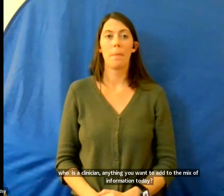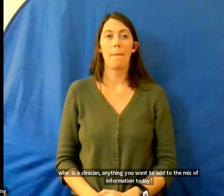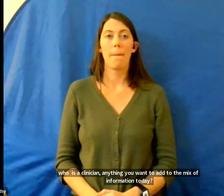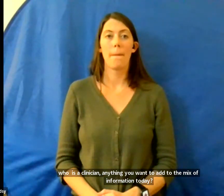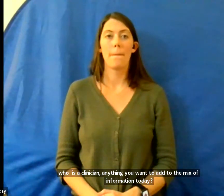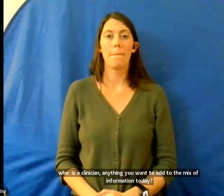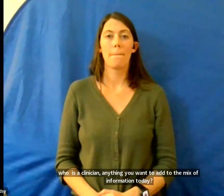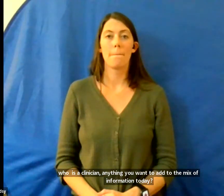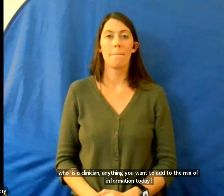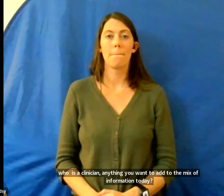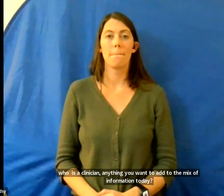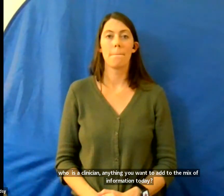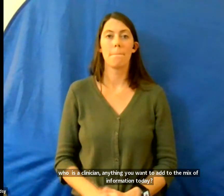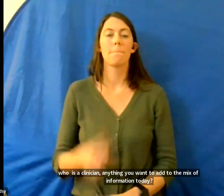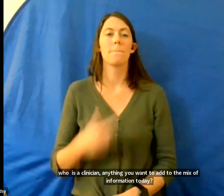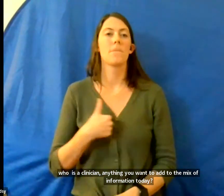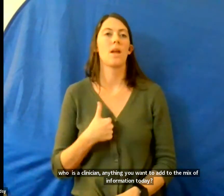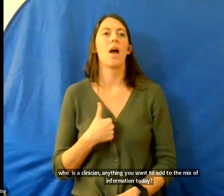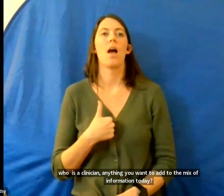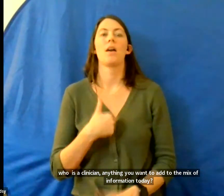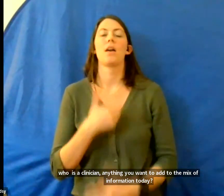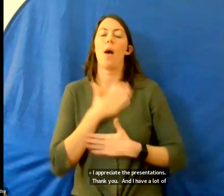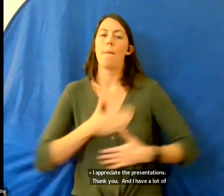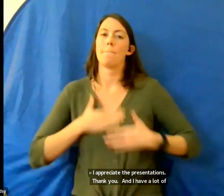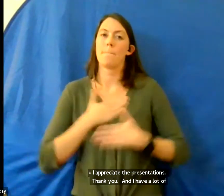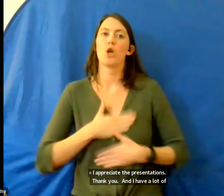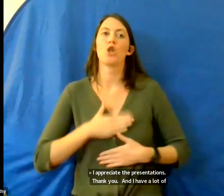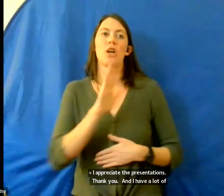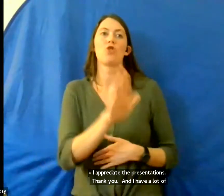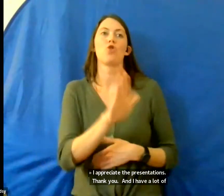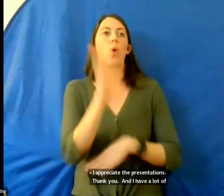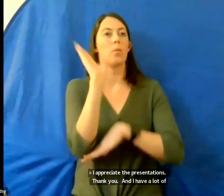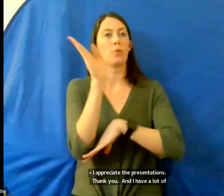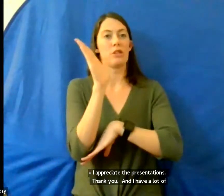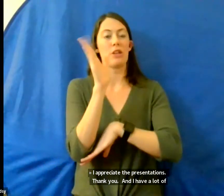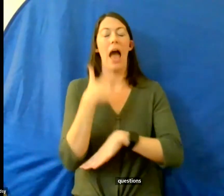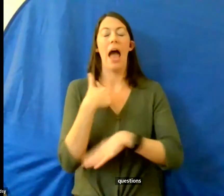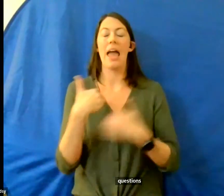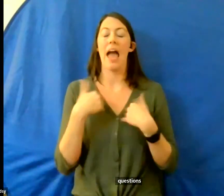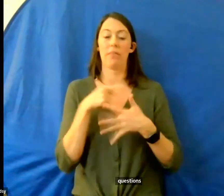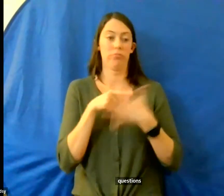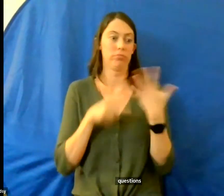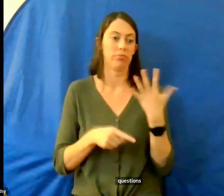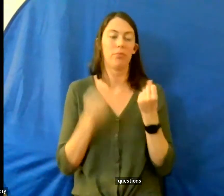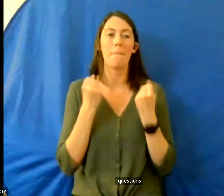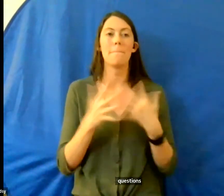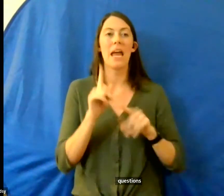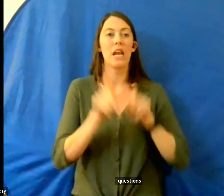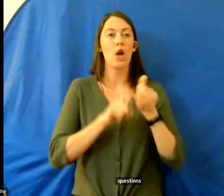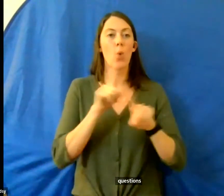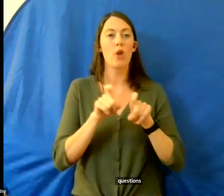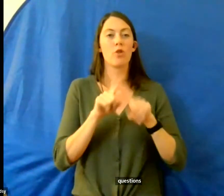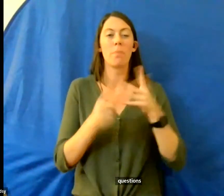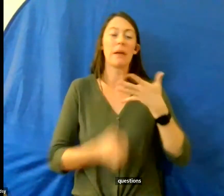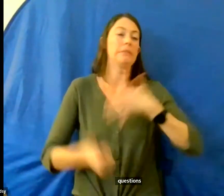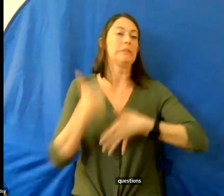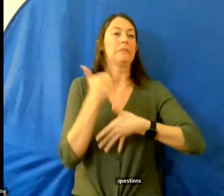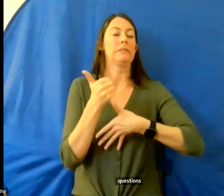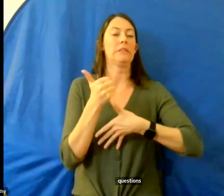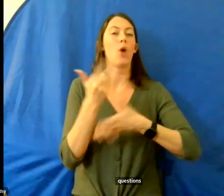have a lot of questions, and I'm going to try to just start with maybe my top one, which is about the wastewater